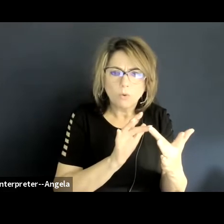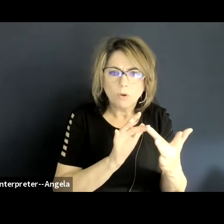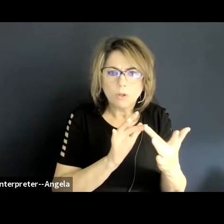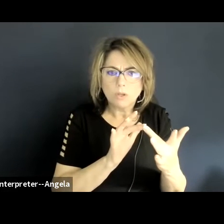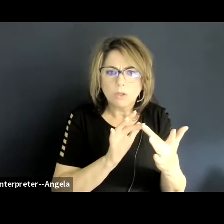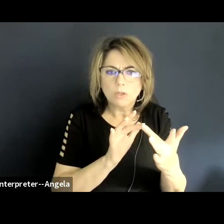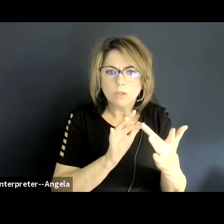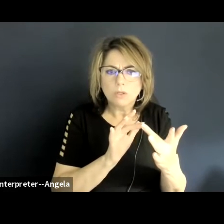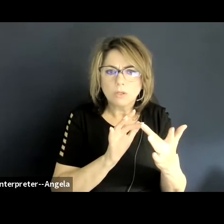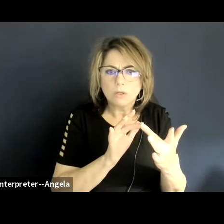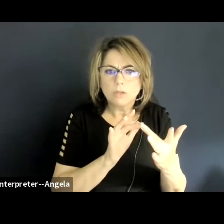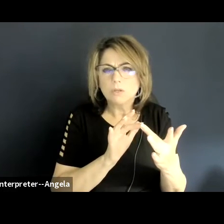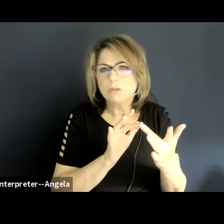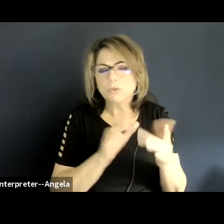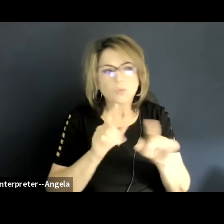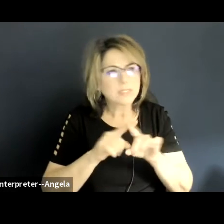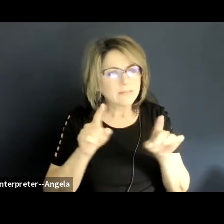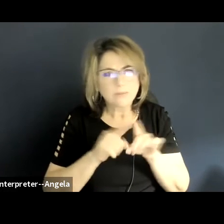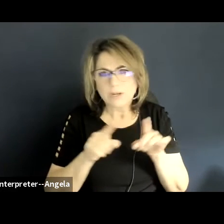different minority groups,